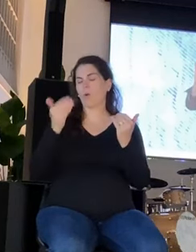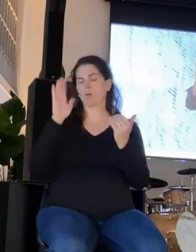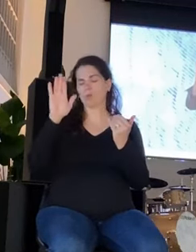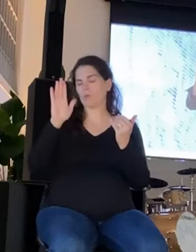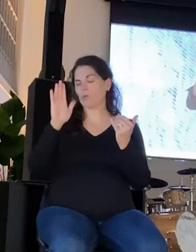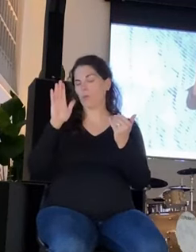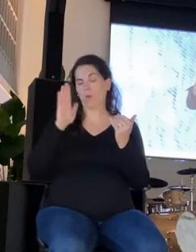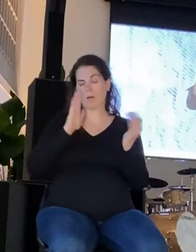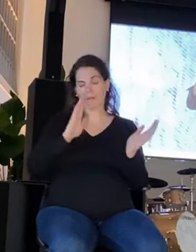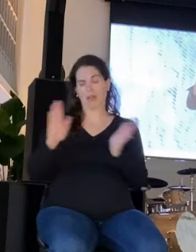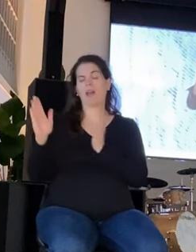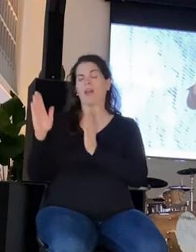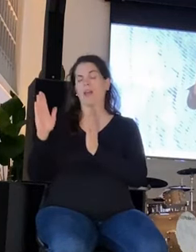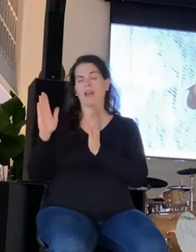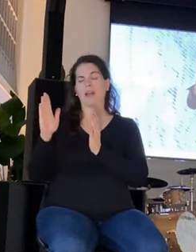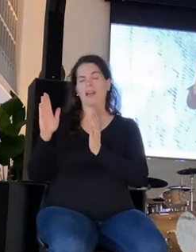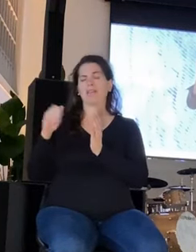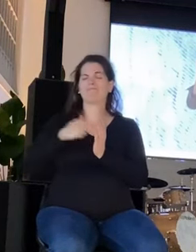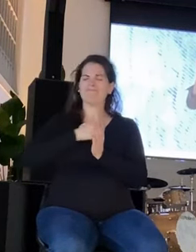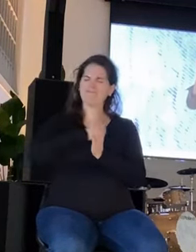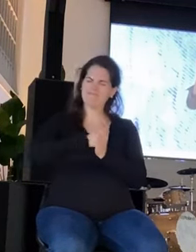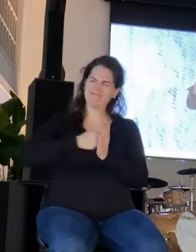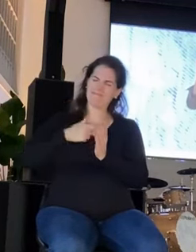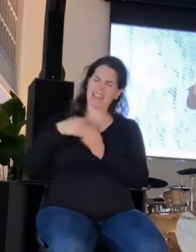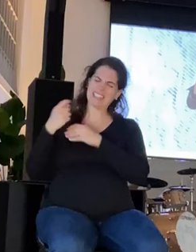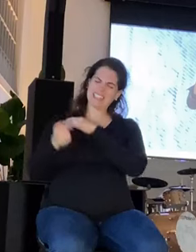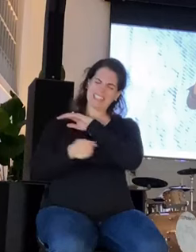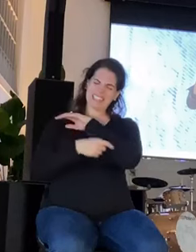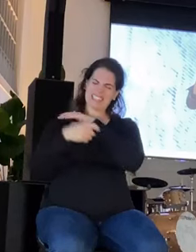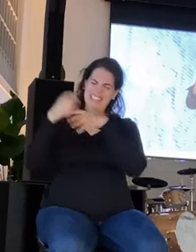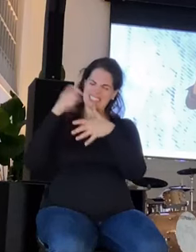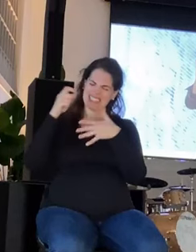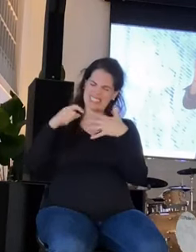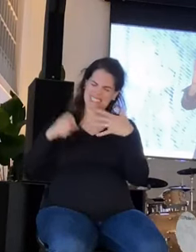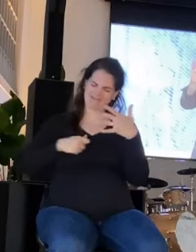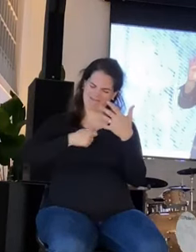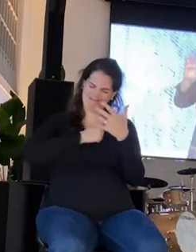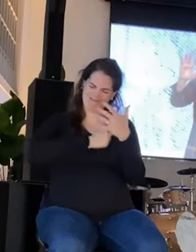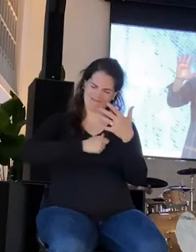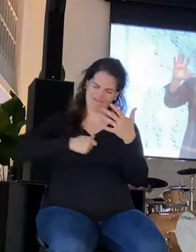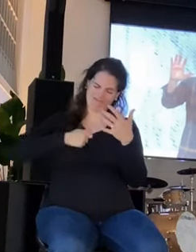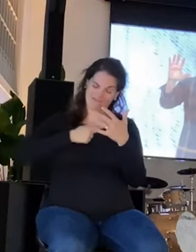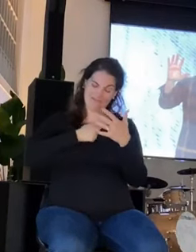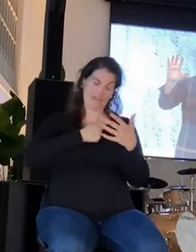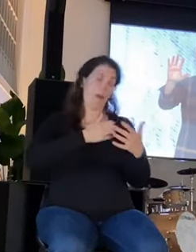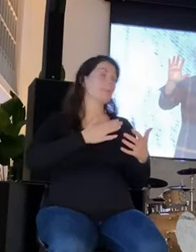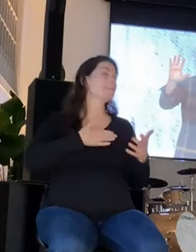Forgive me for all my sins. For going